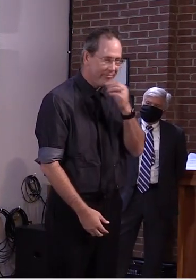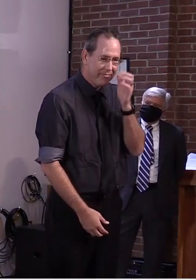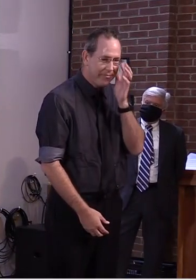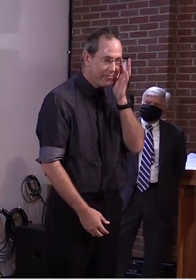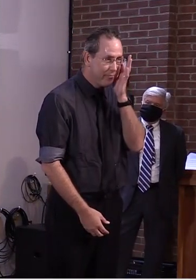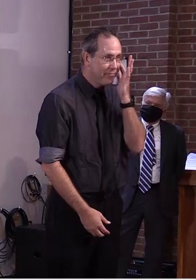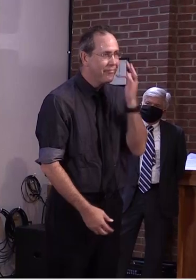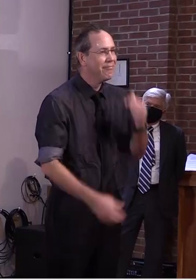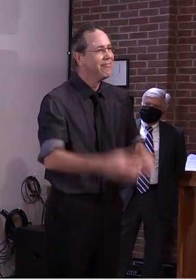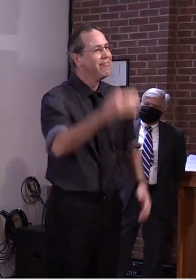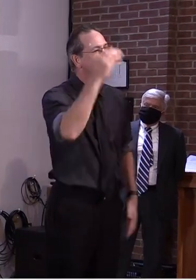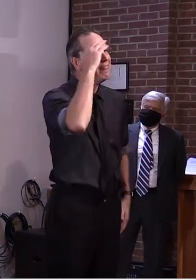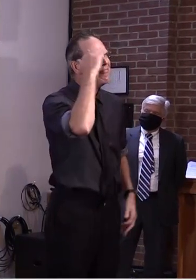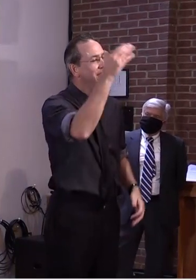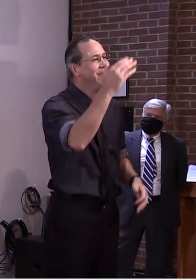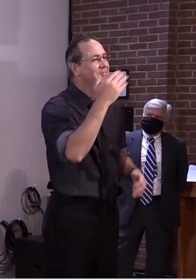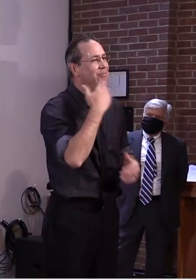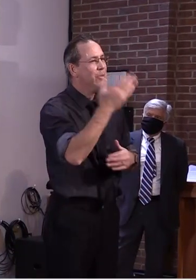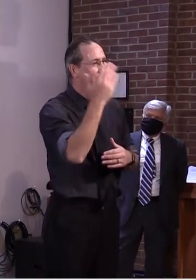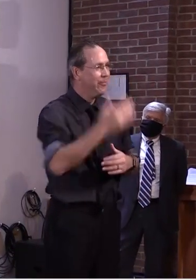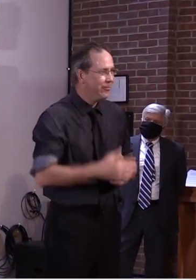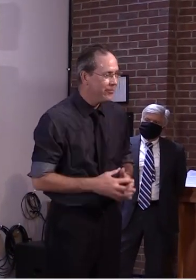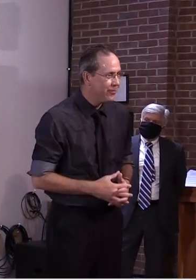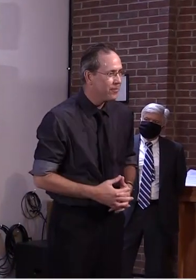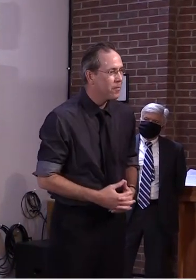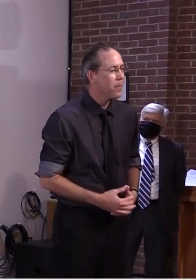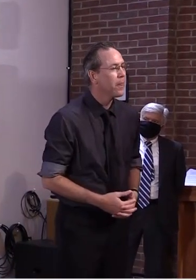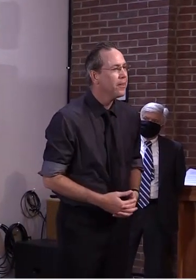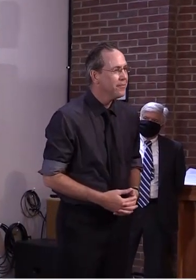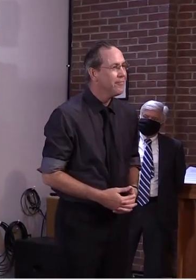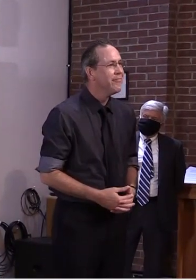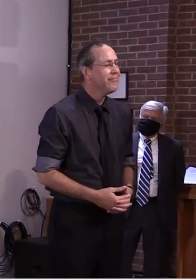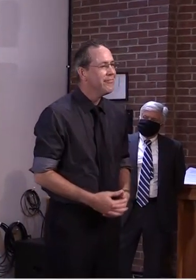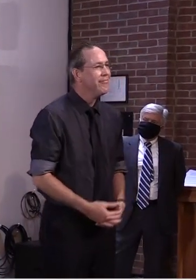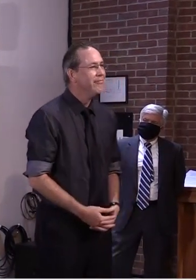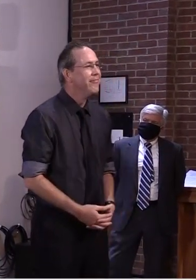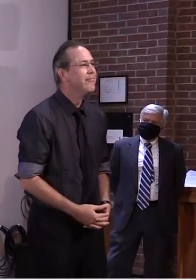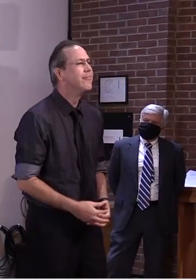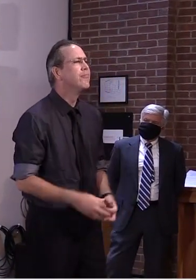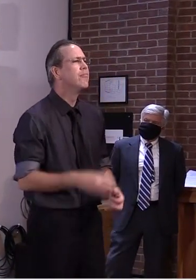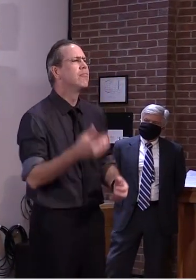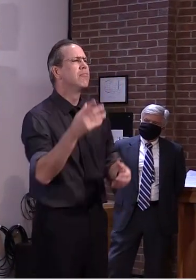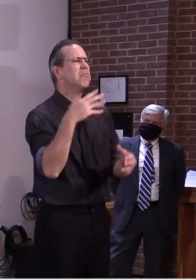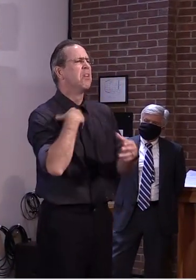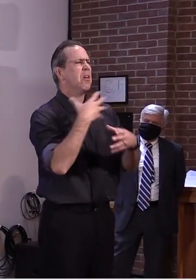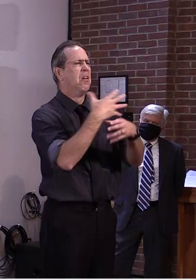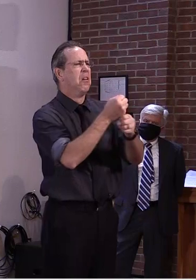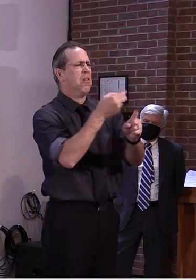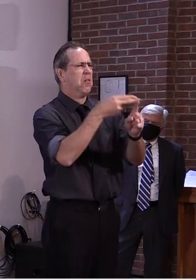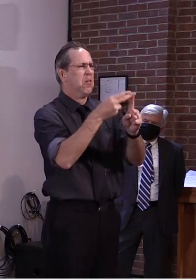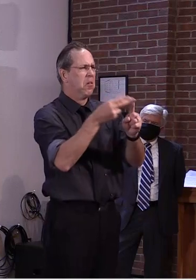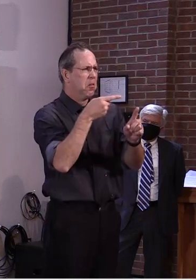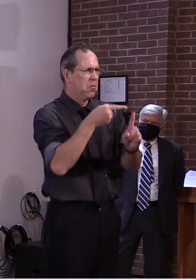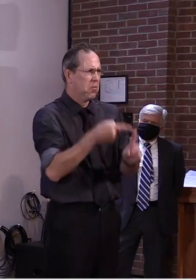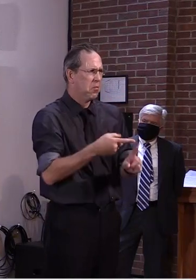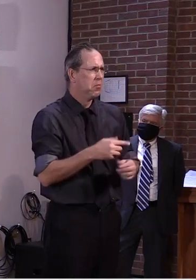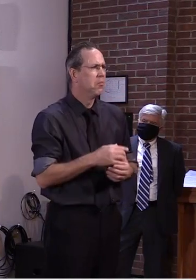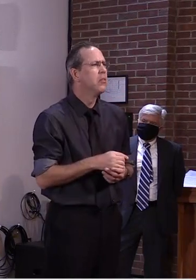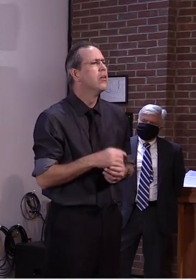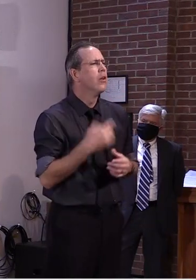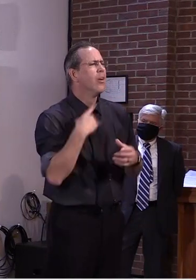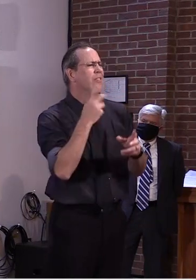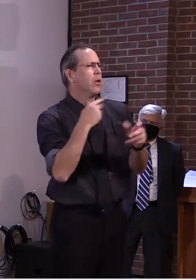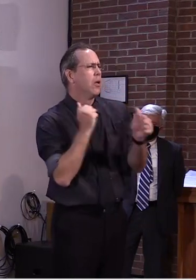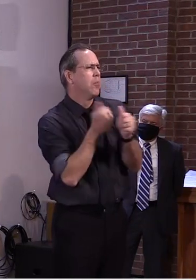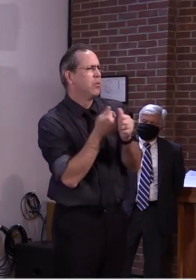Good morning. Before I give an update on the numbers, I will share two important developments with regard to testing. As the